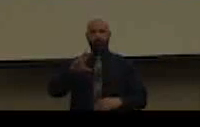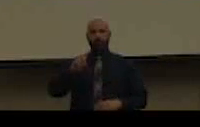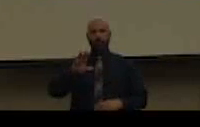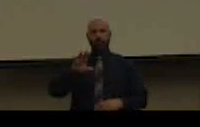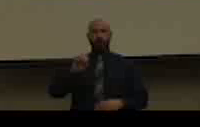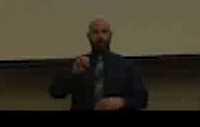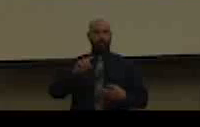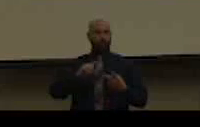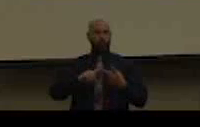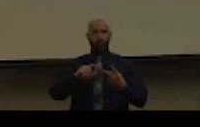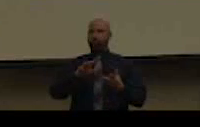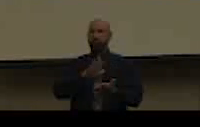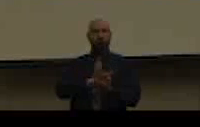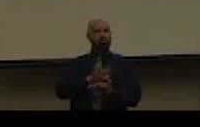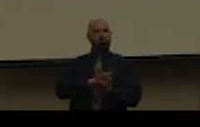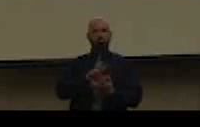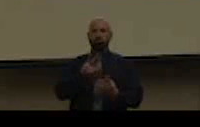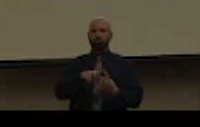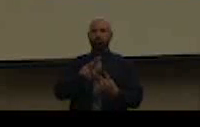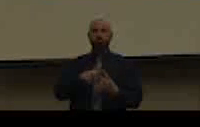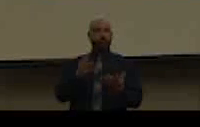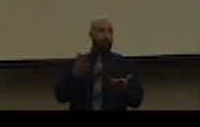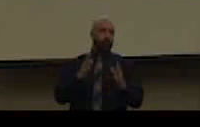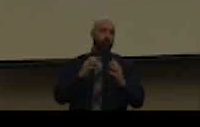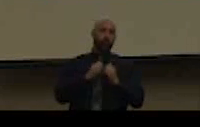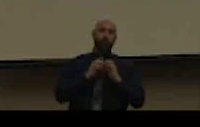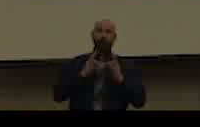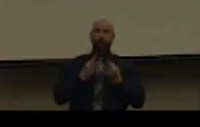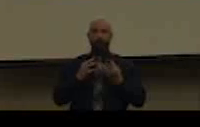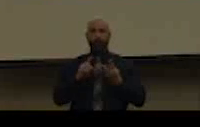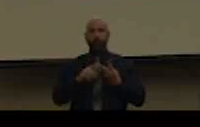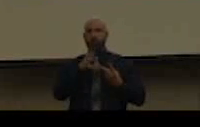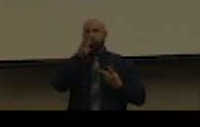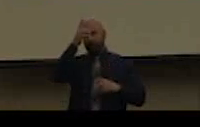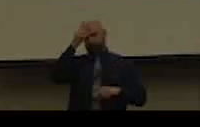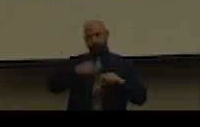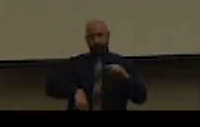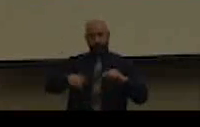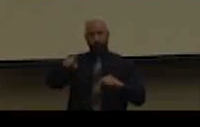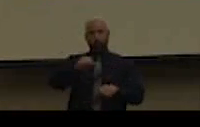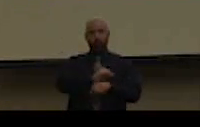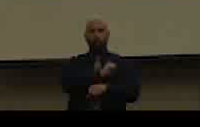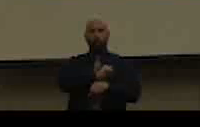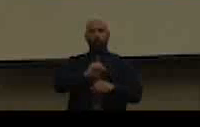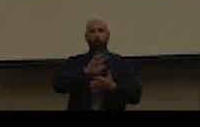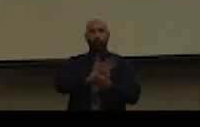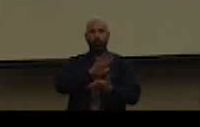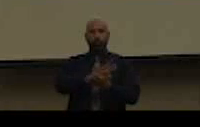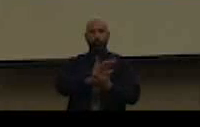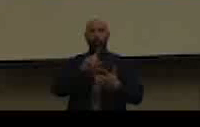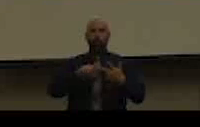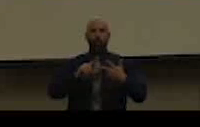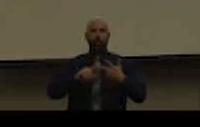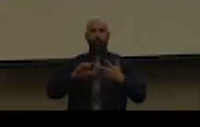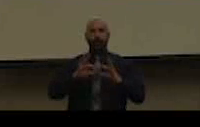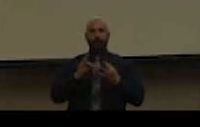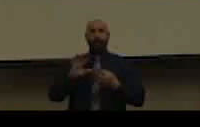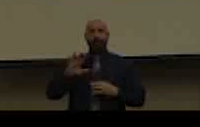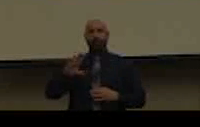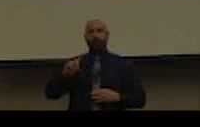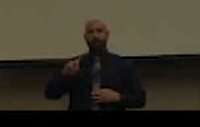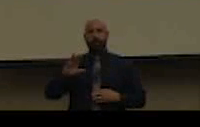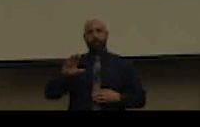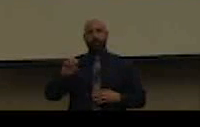they're either with family or that parent can't go to work or school or they are in a family child care. And so this does represent, in many